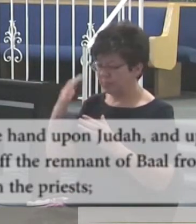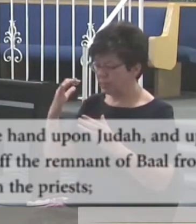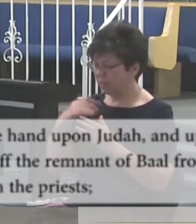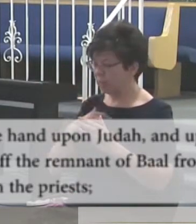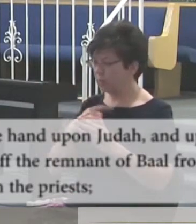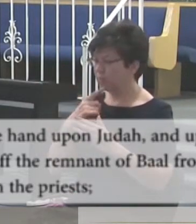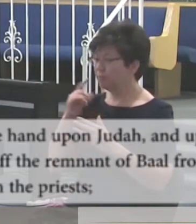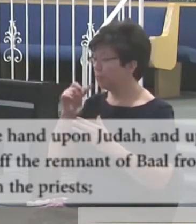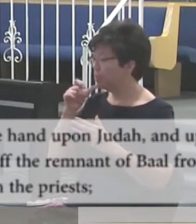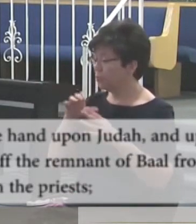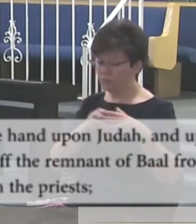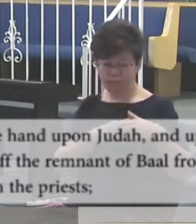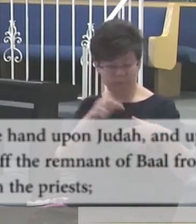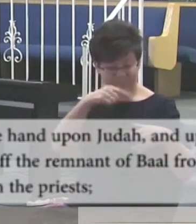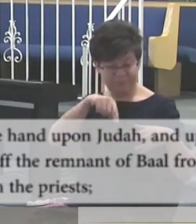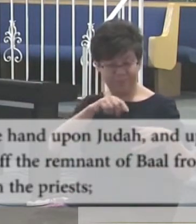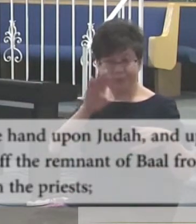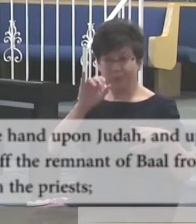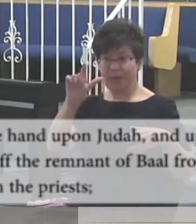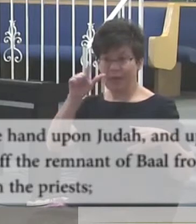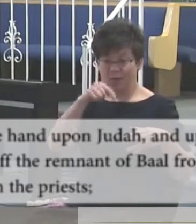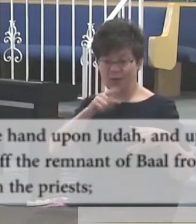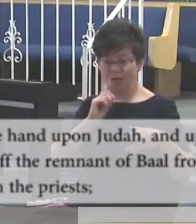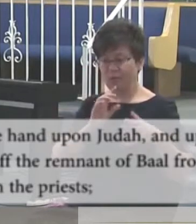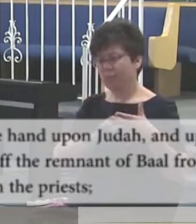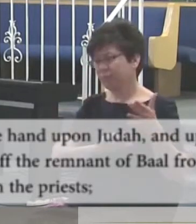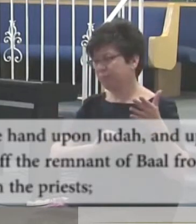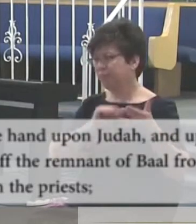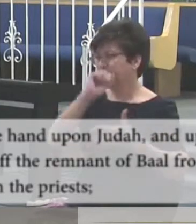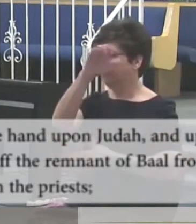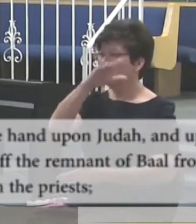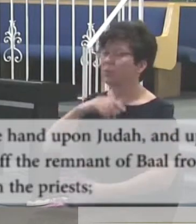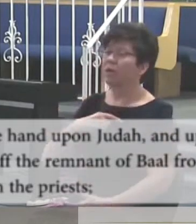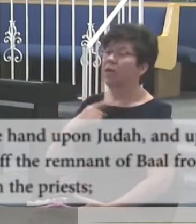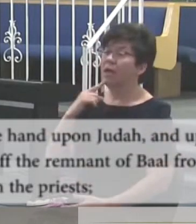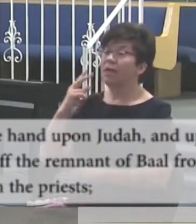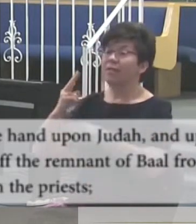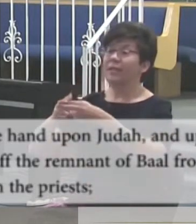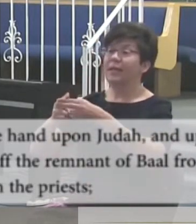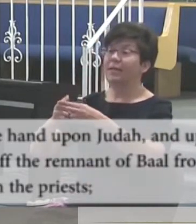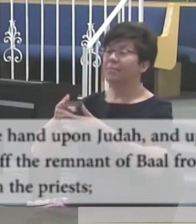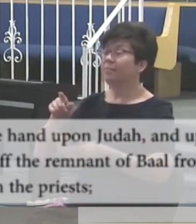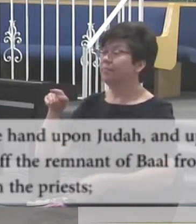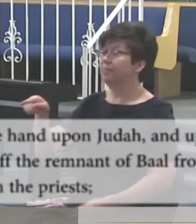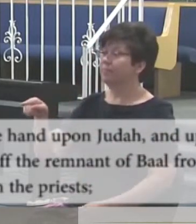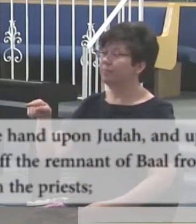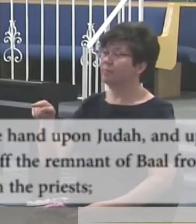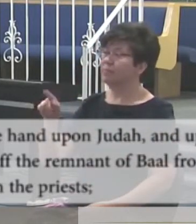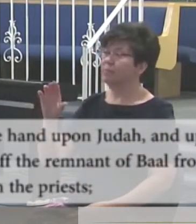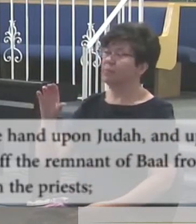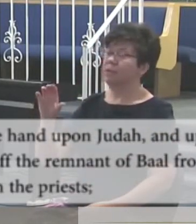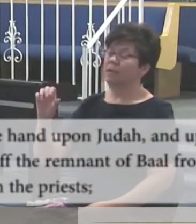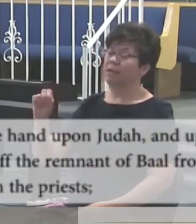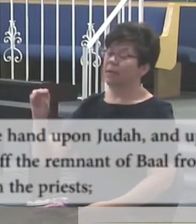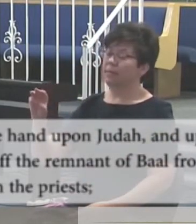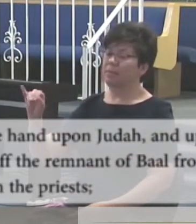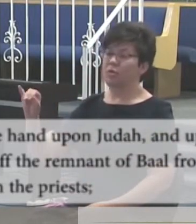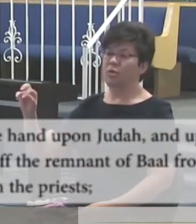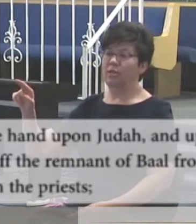cut off the remnant of Baal from this place, and the name of the Chimerians